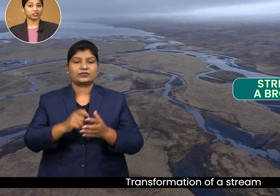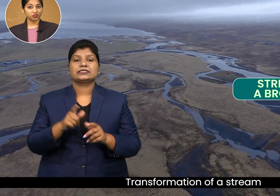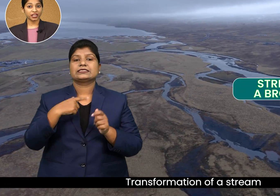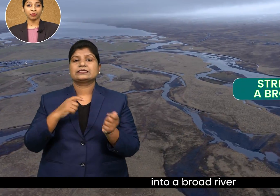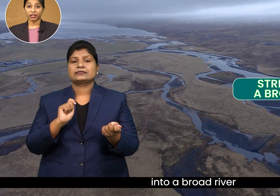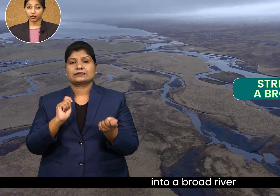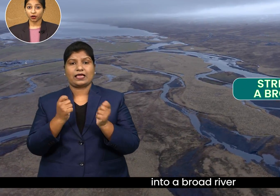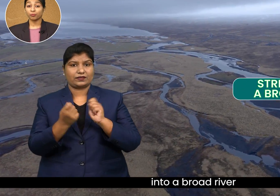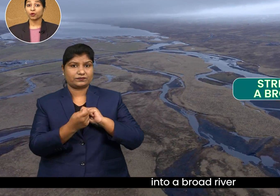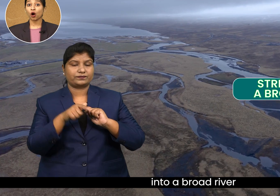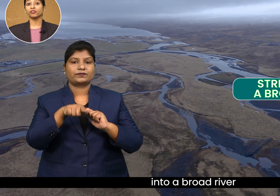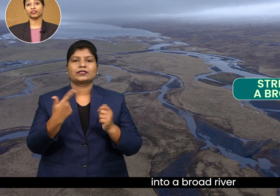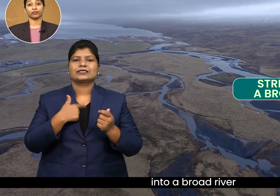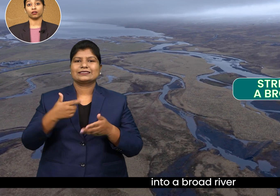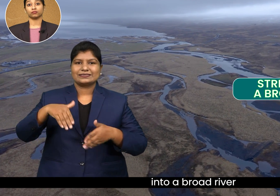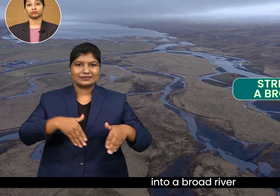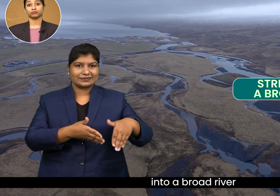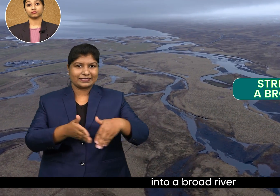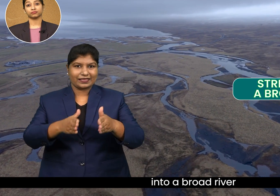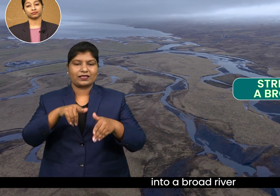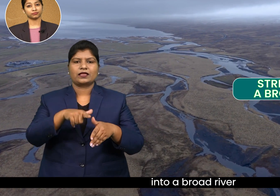transformation of a stream into a broad river,